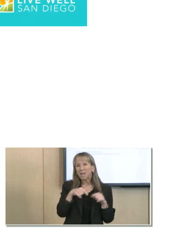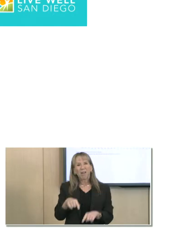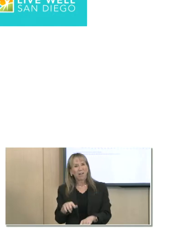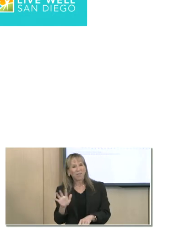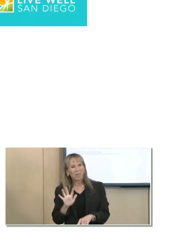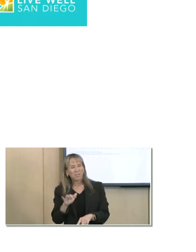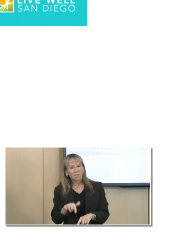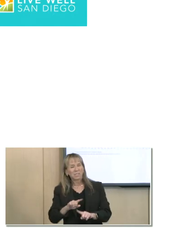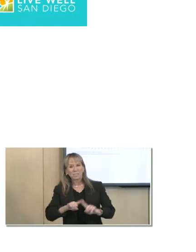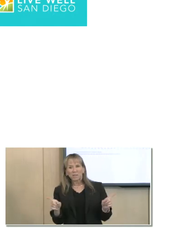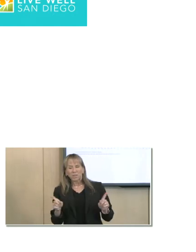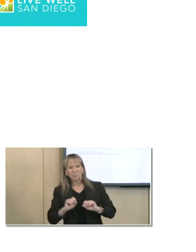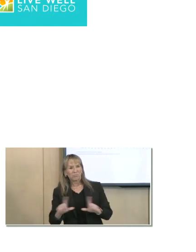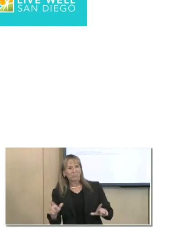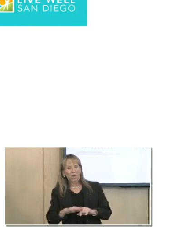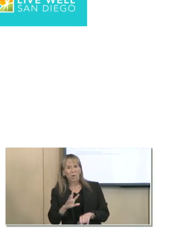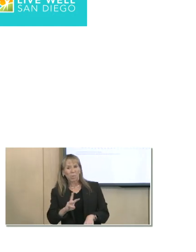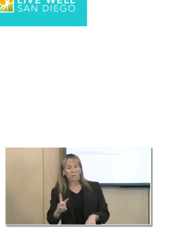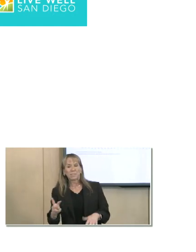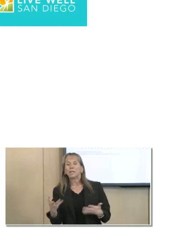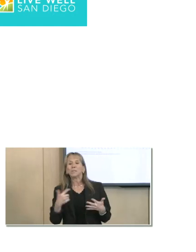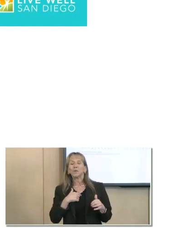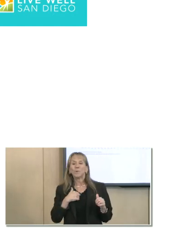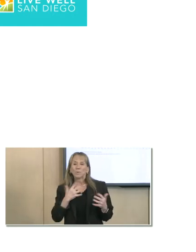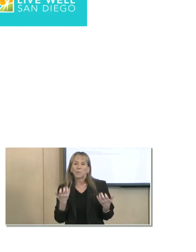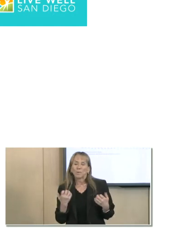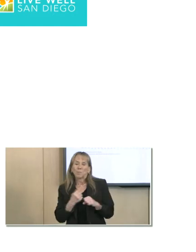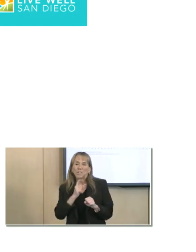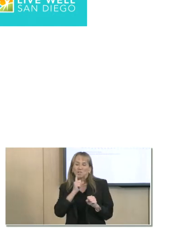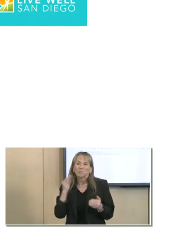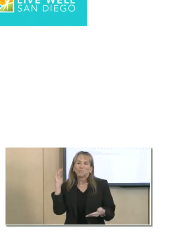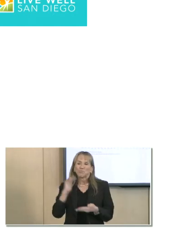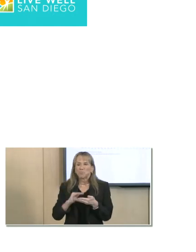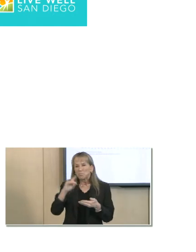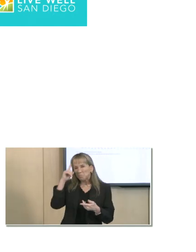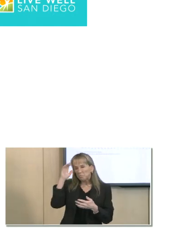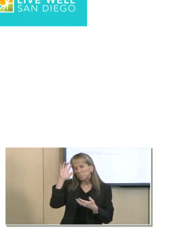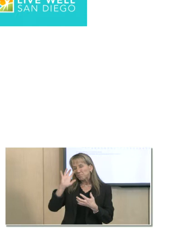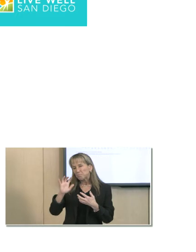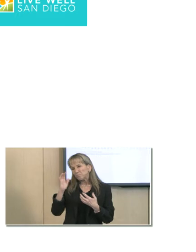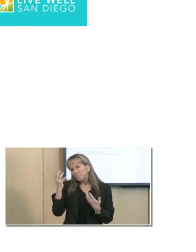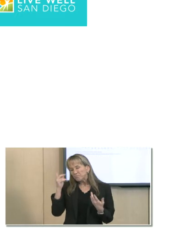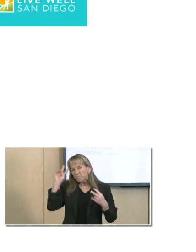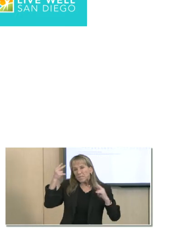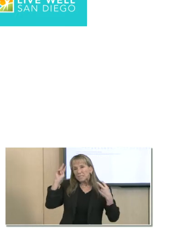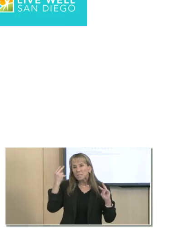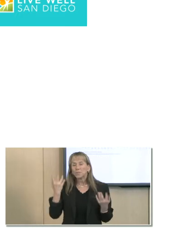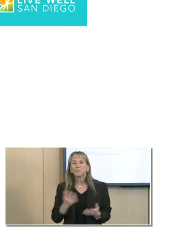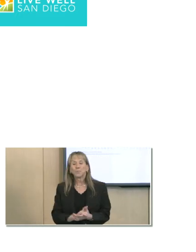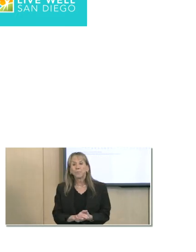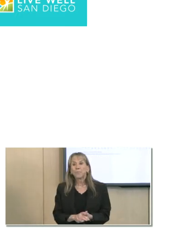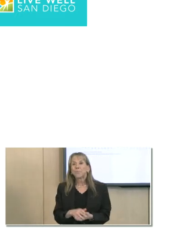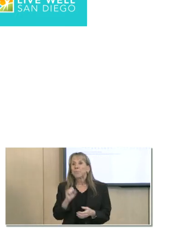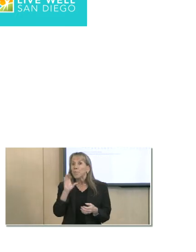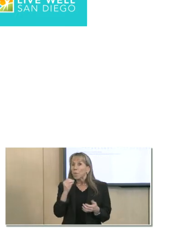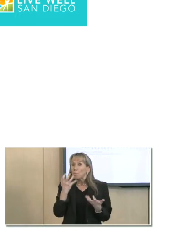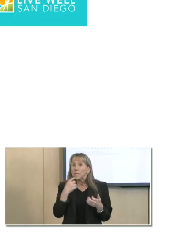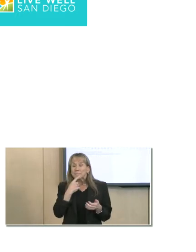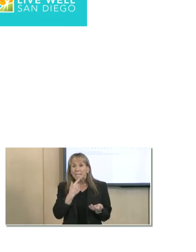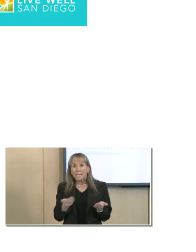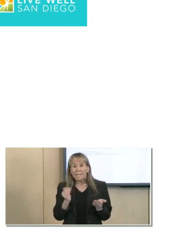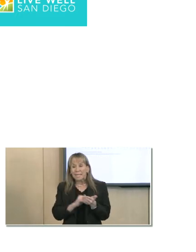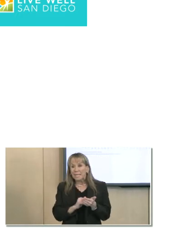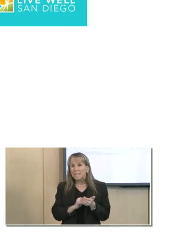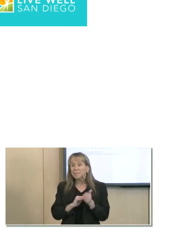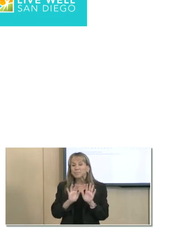something that is posted on the website later. So this is our single largest jump, and again, to reiterate, there is not